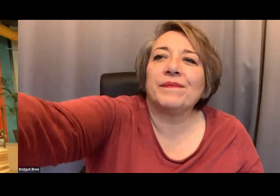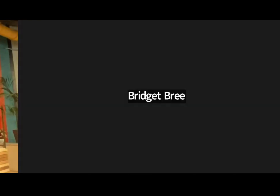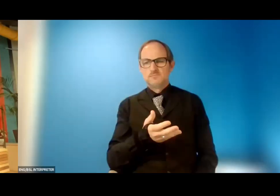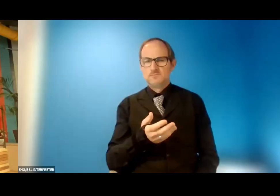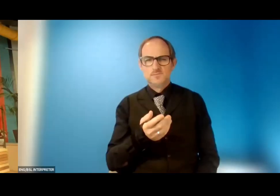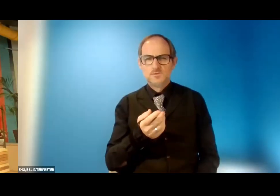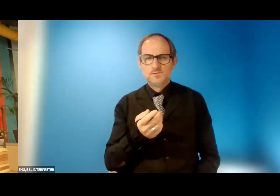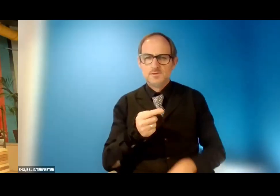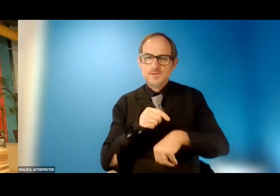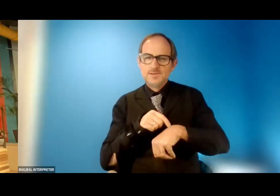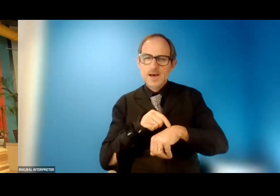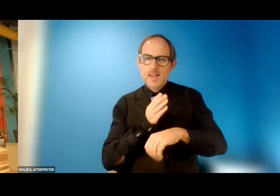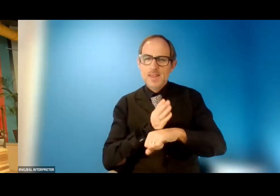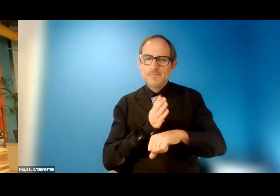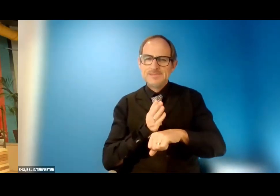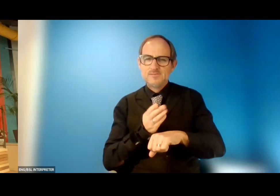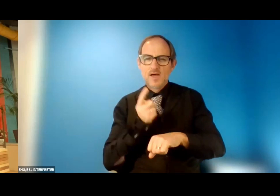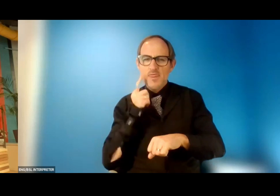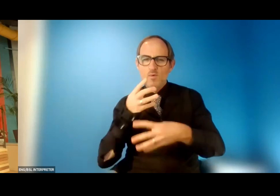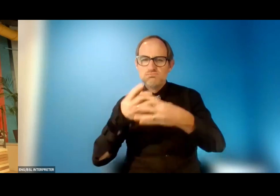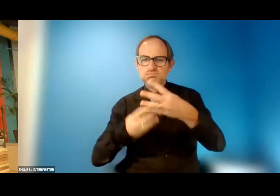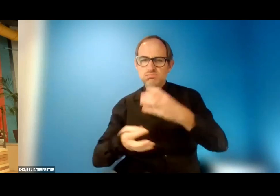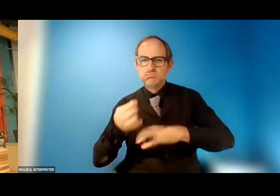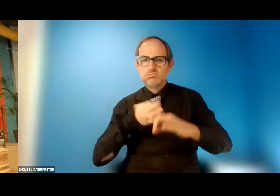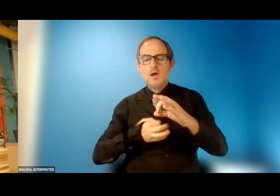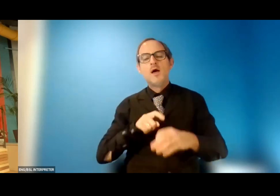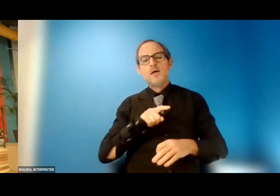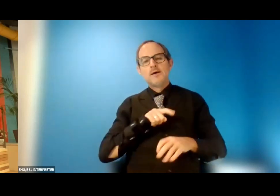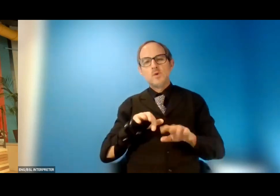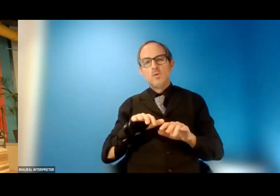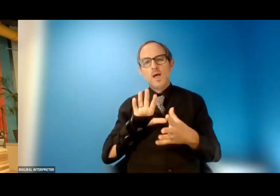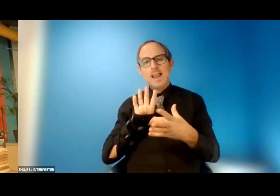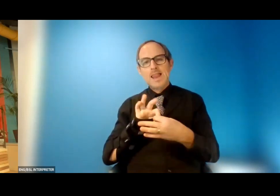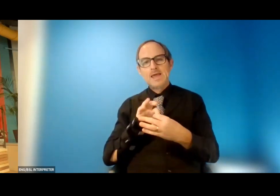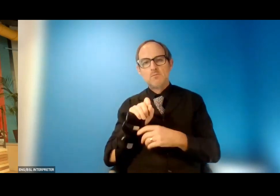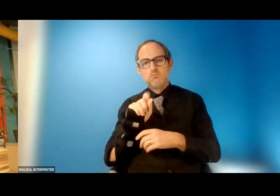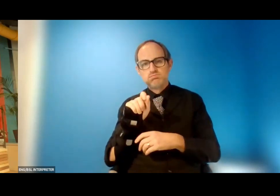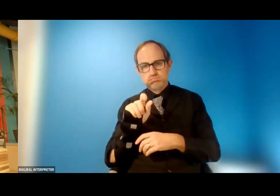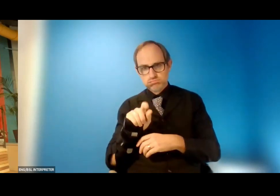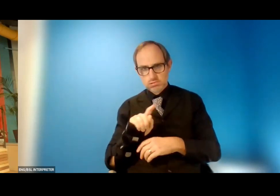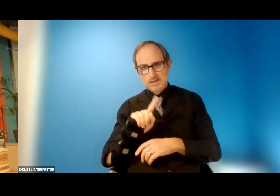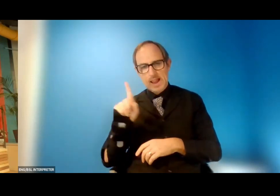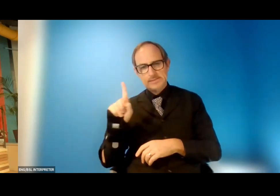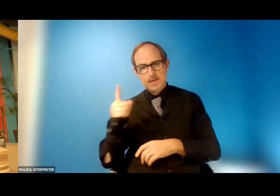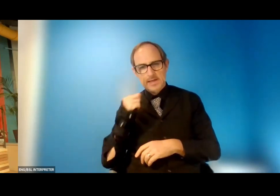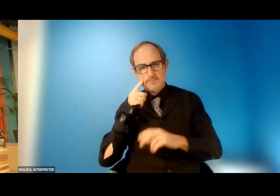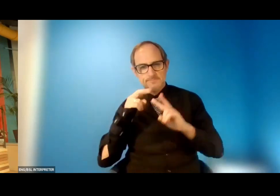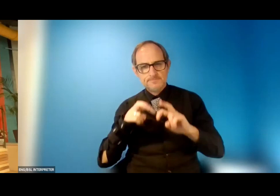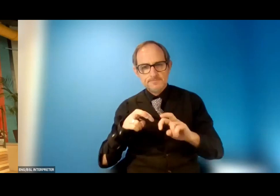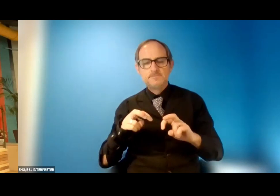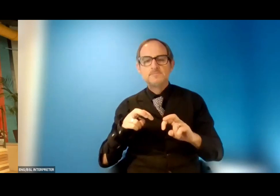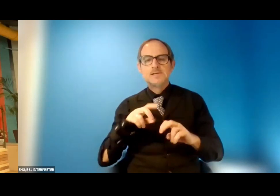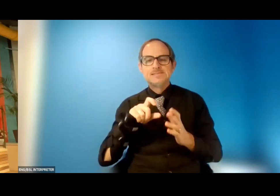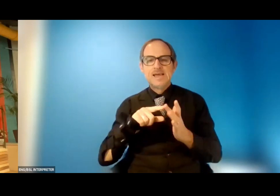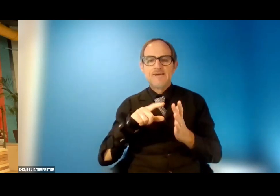why we've shared all these links in the chat, so you can take your time to explore the work of CIVIC SQUARE. And I really recommend it to